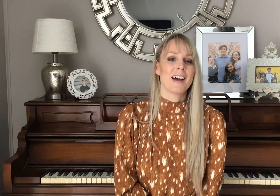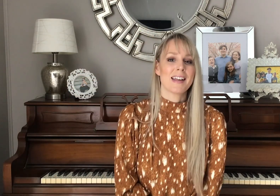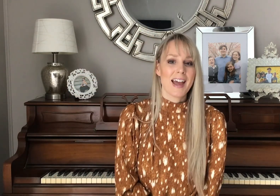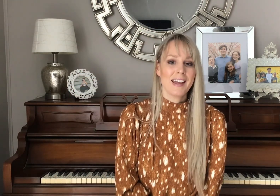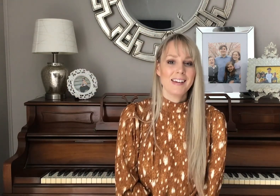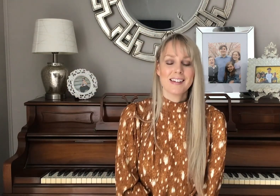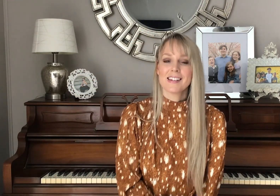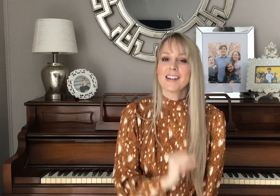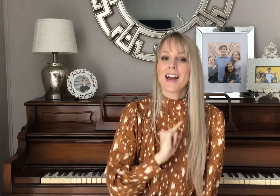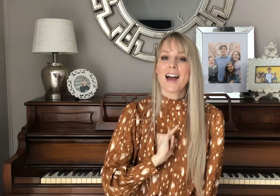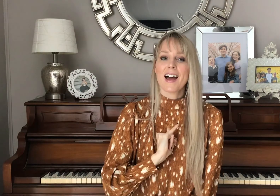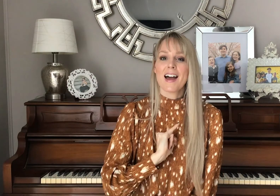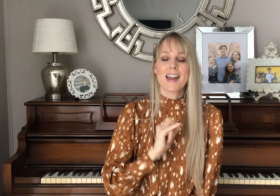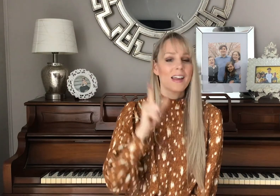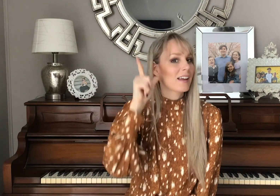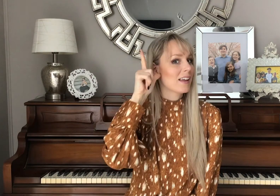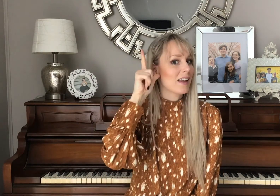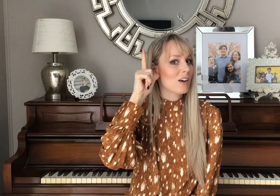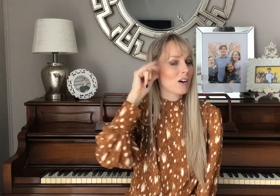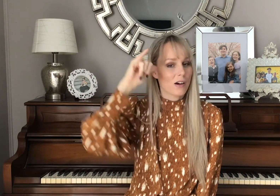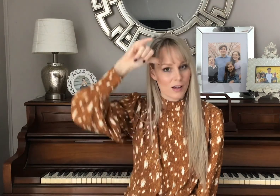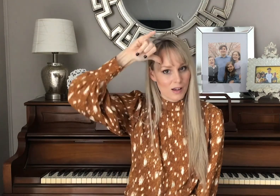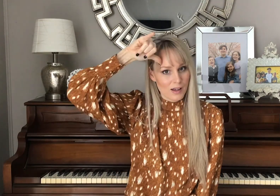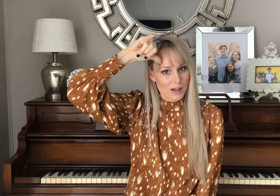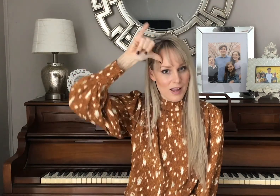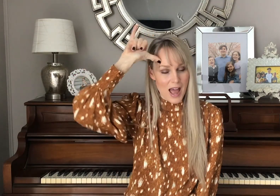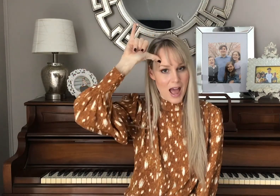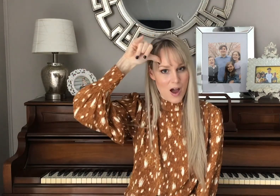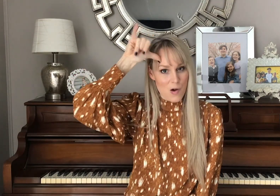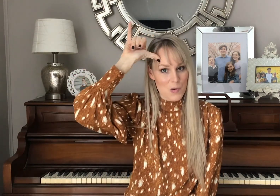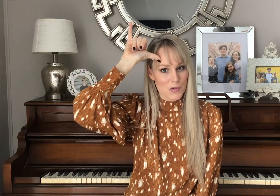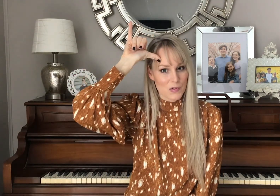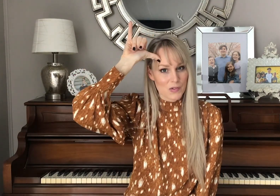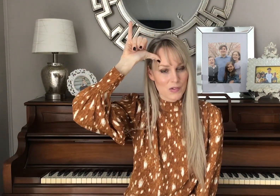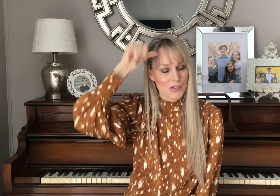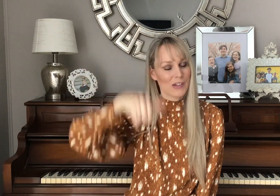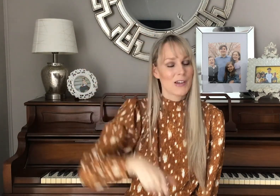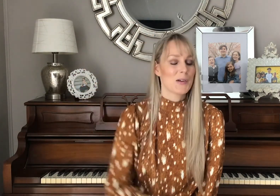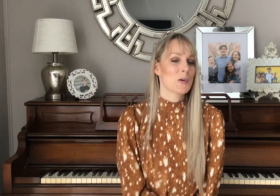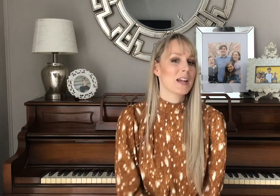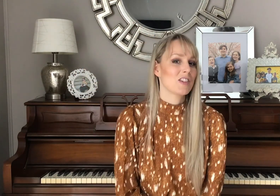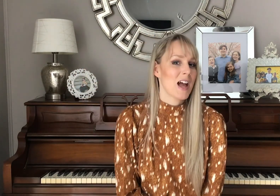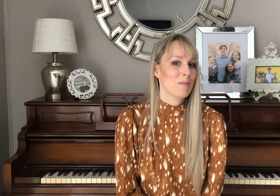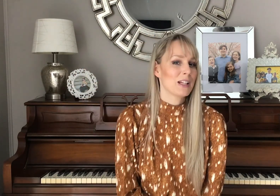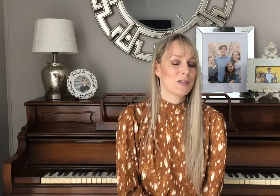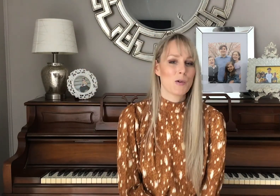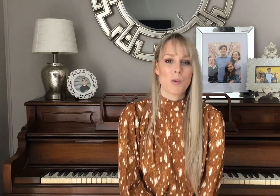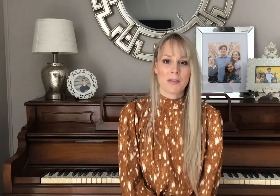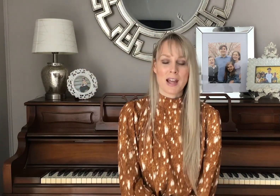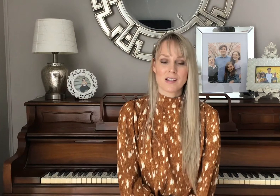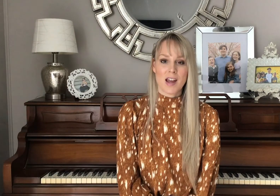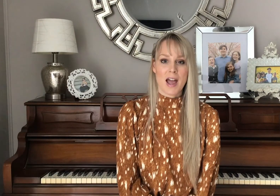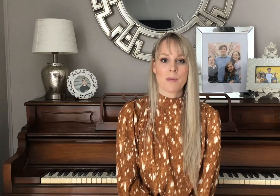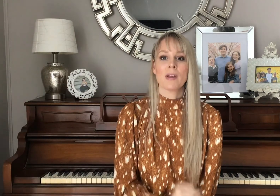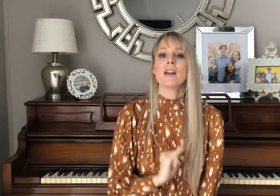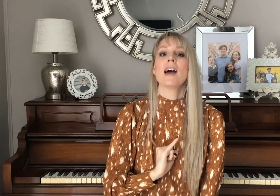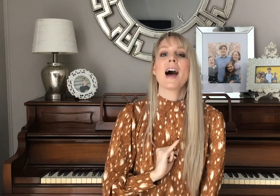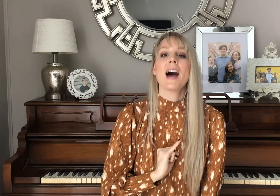Again, I hear cow. Great job. Let's do it one last time.